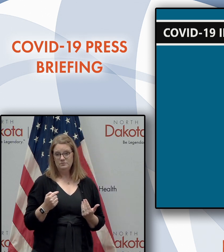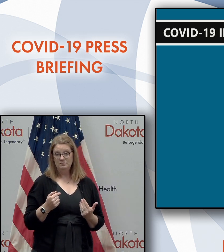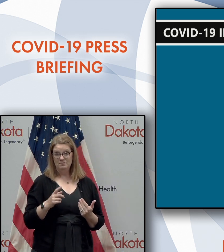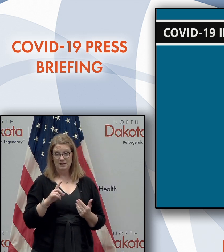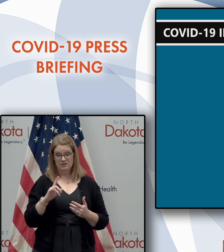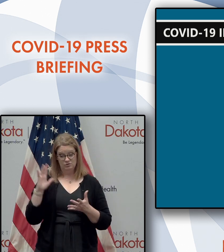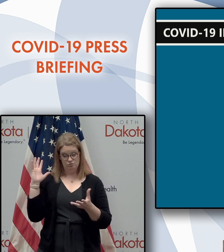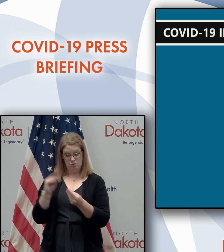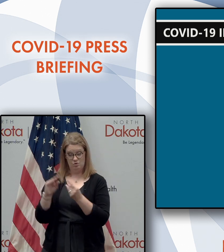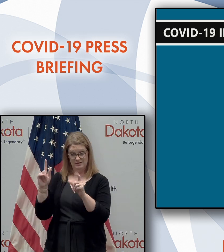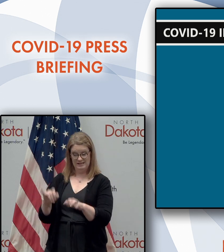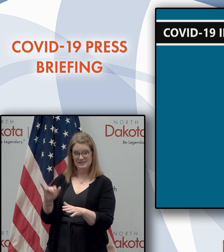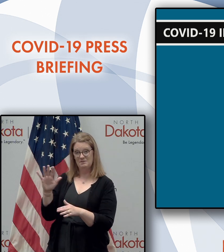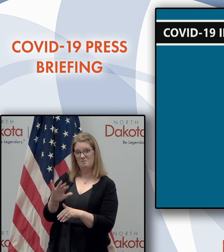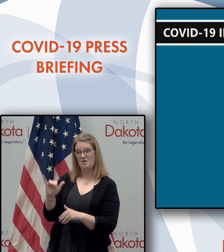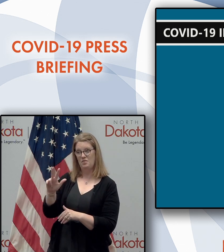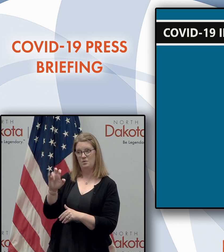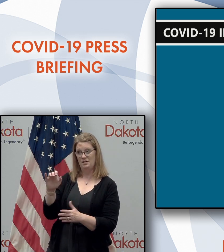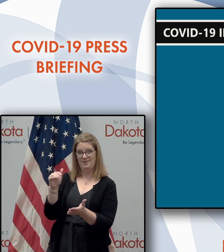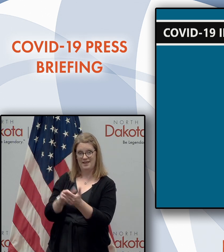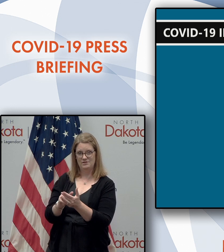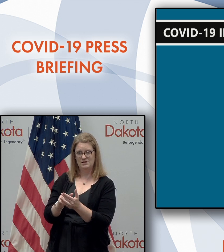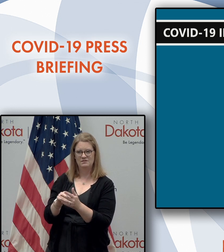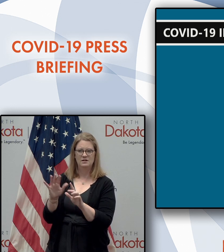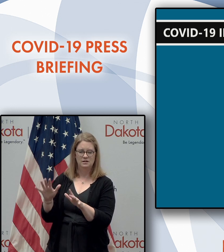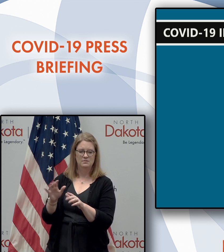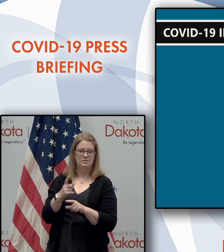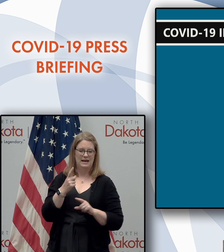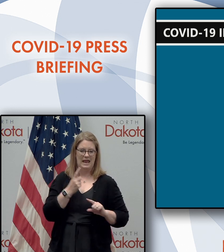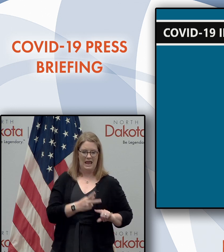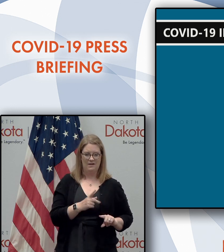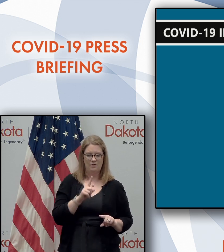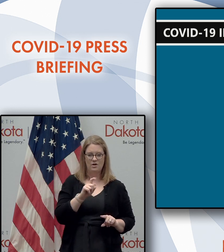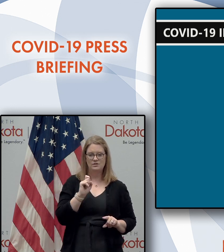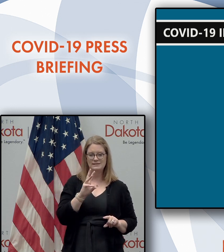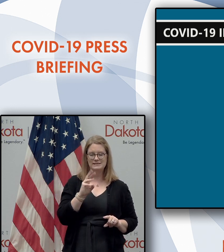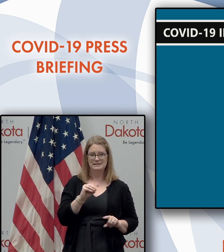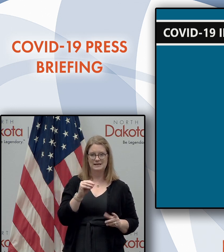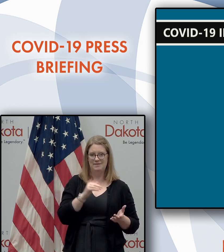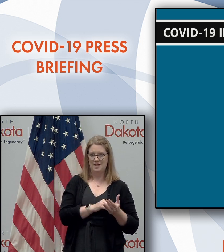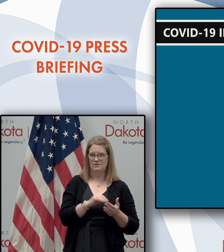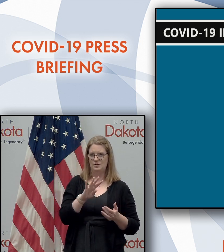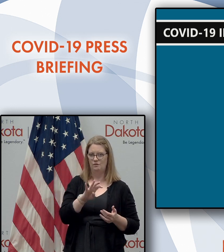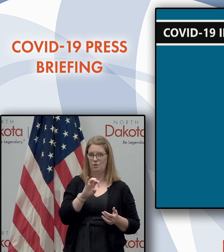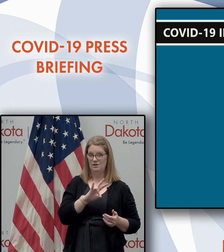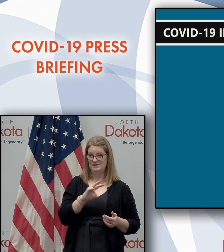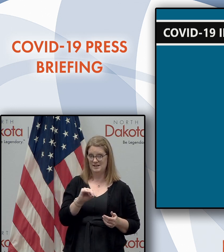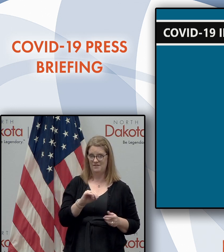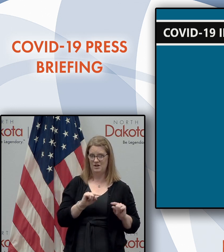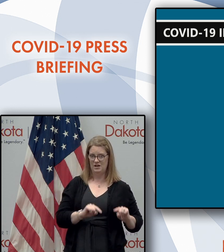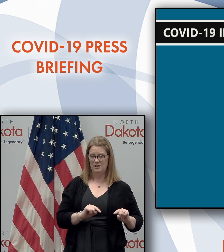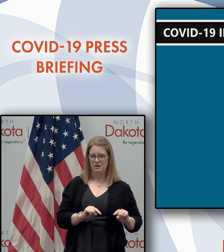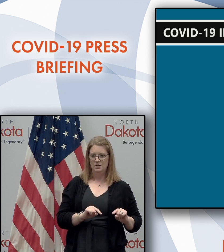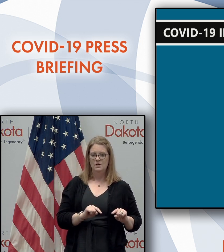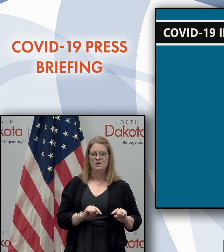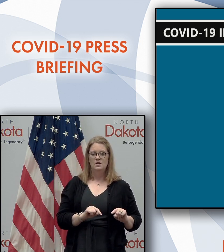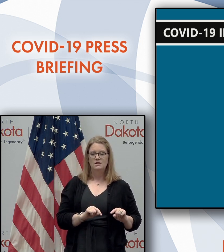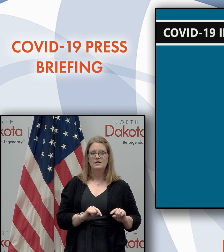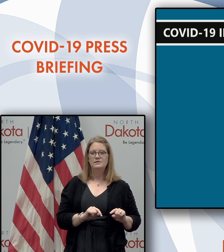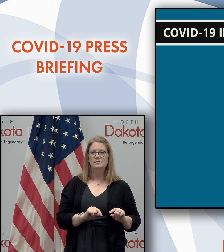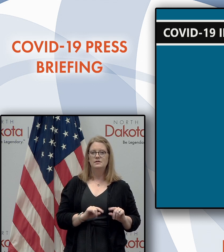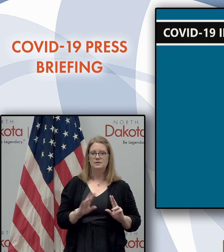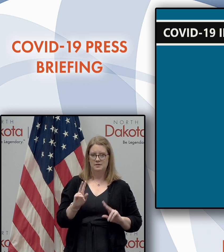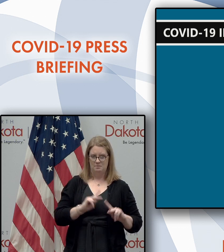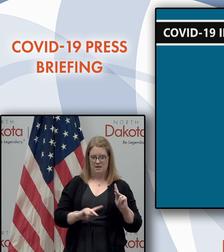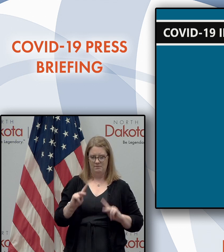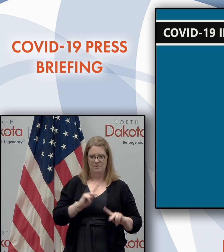300,000 total tests. About half of those now, 160,000 of those have been in number of individuals. And